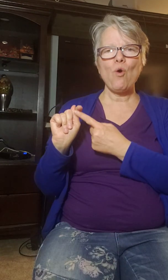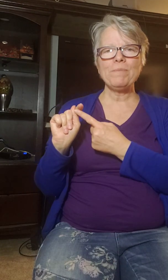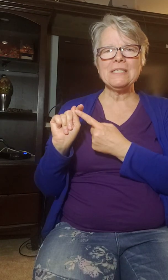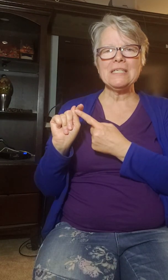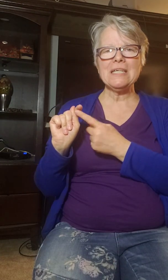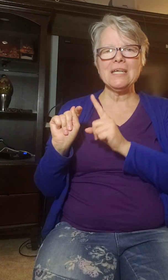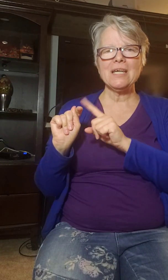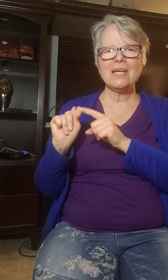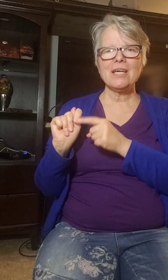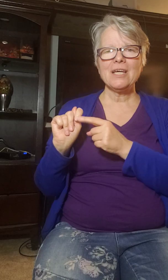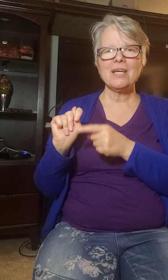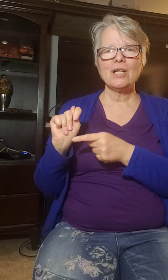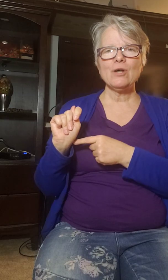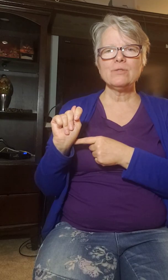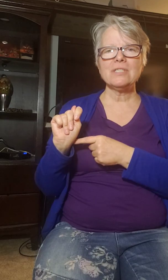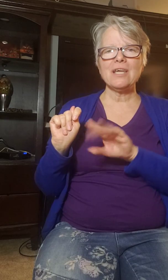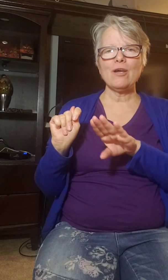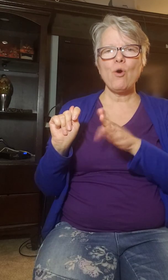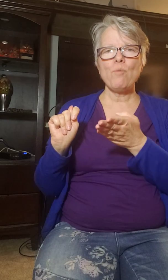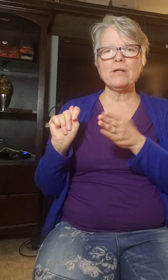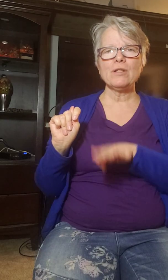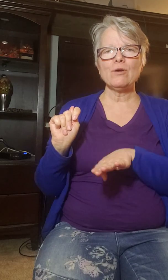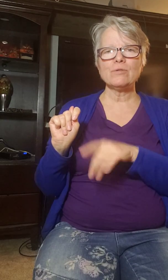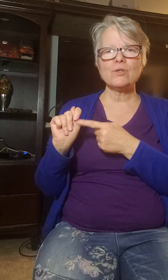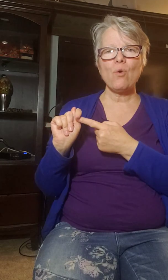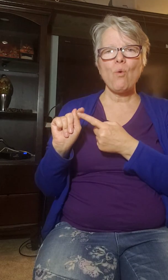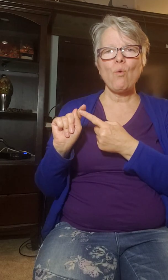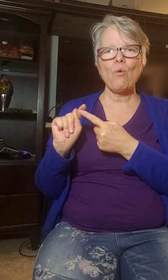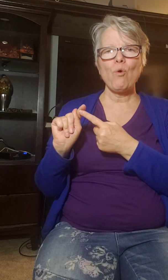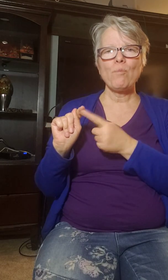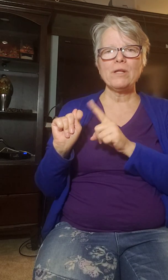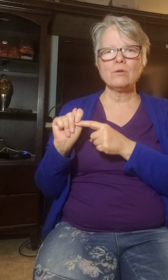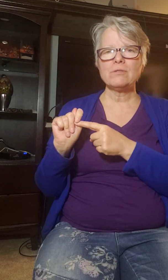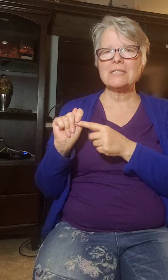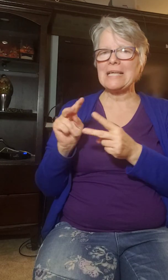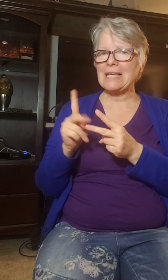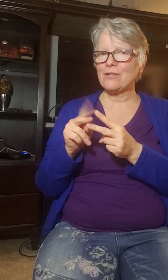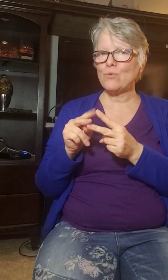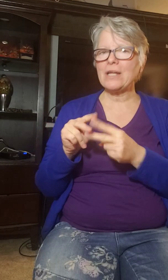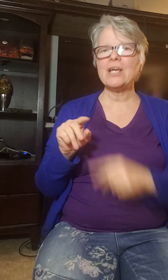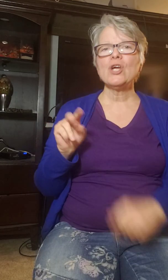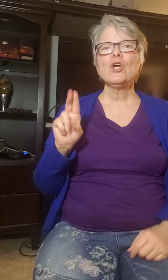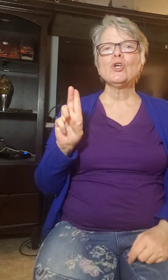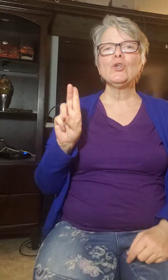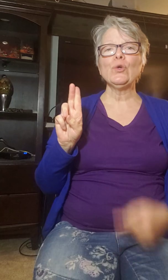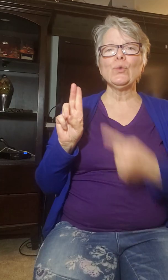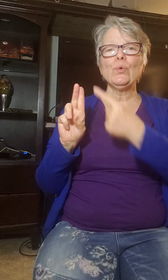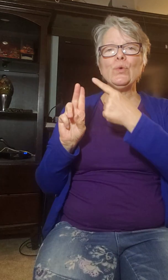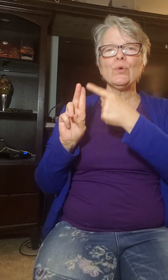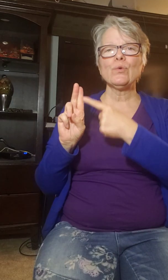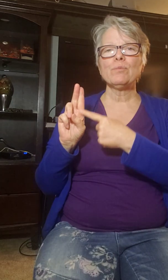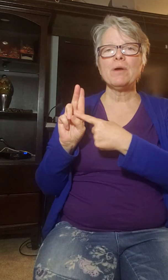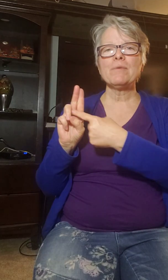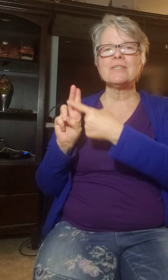open T, closed T, open, closed, either one. U, remember the